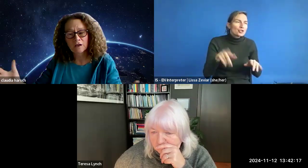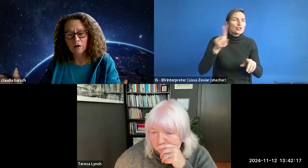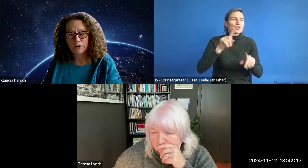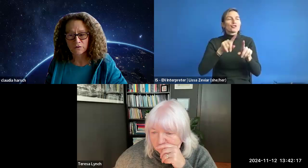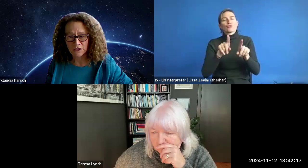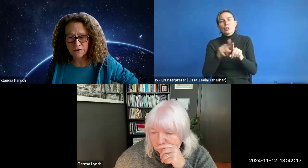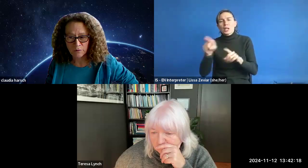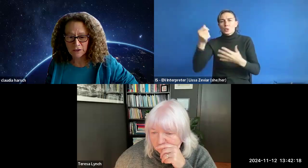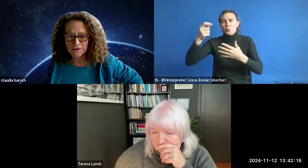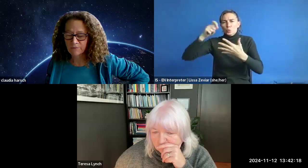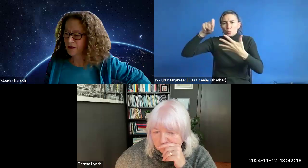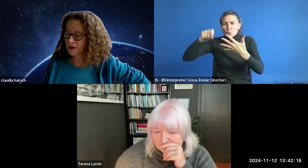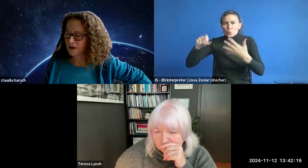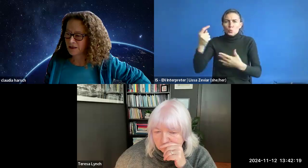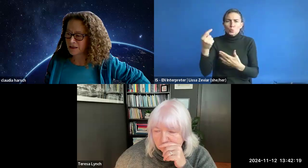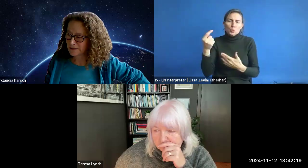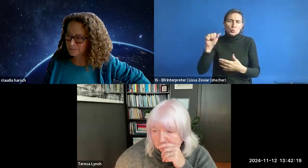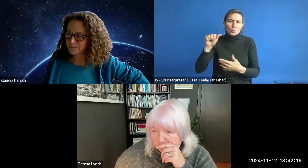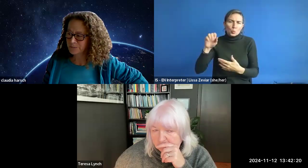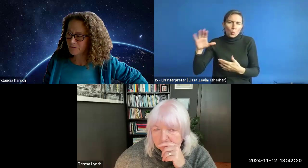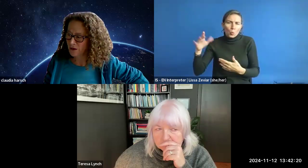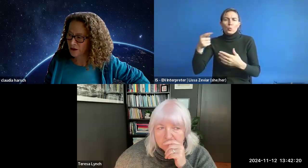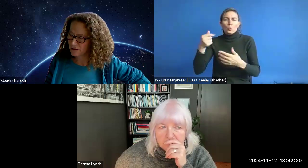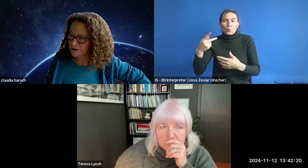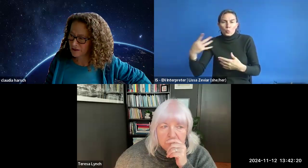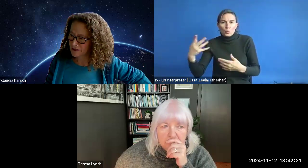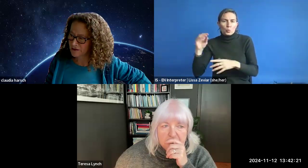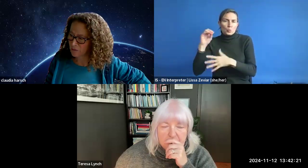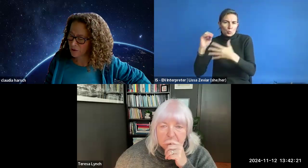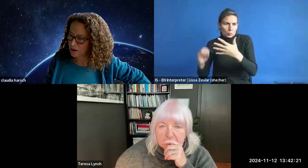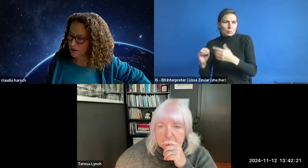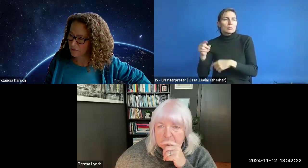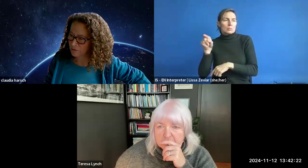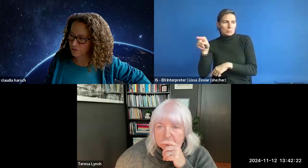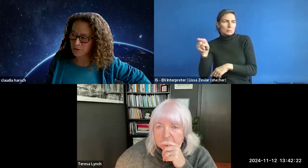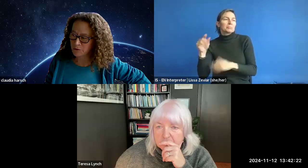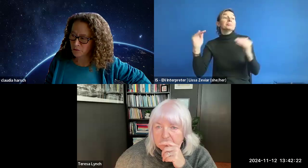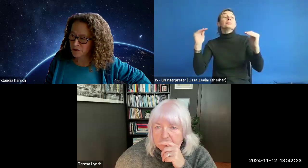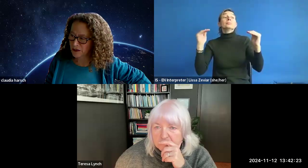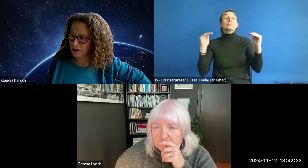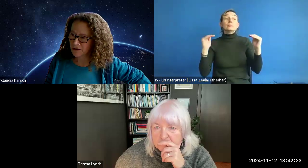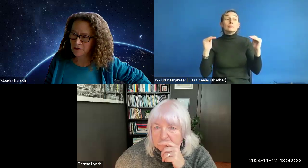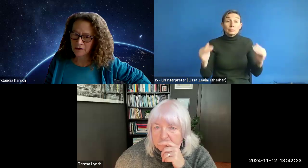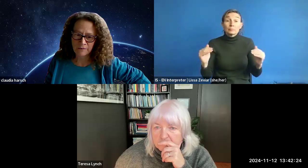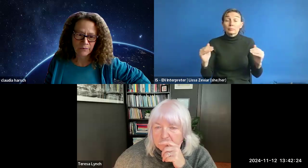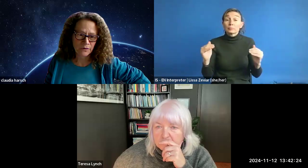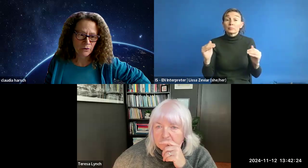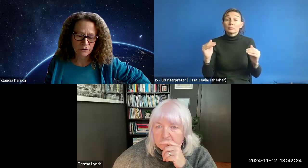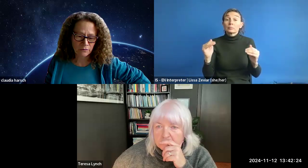All this can go into test specs. And again, there is an example from the